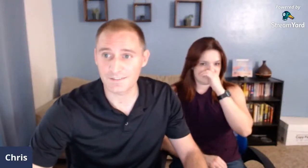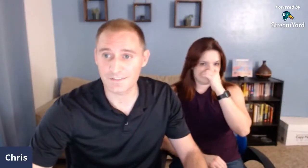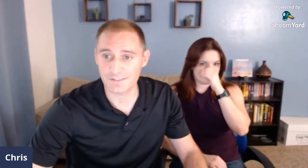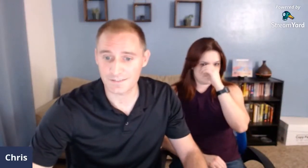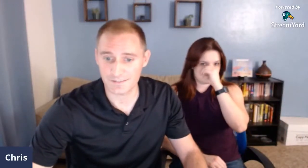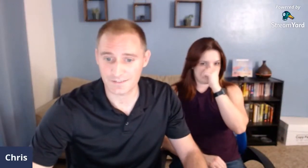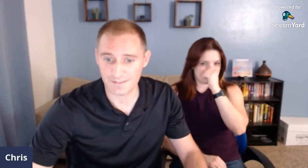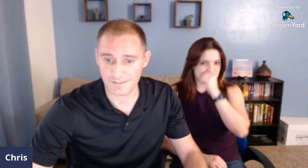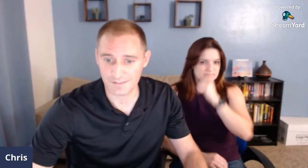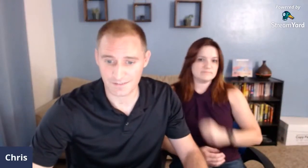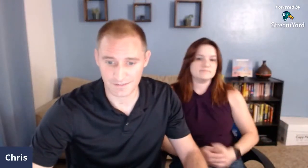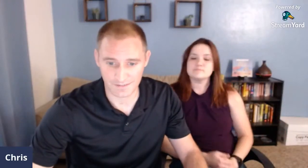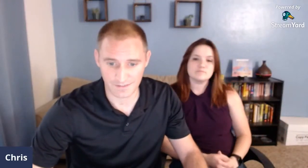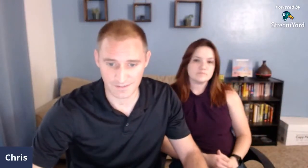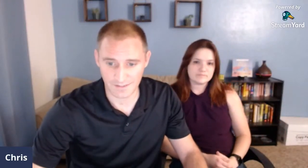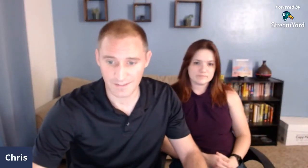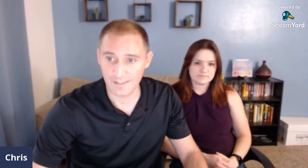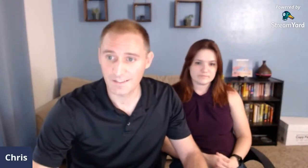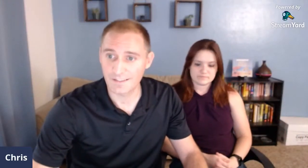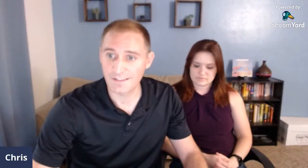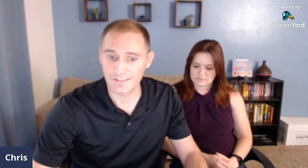And